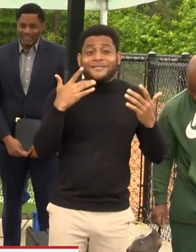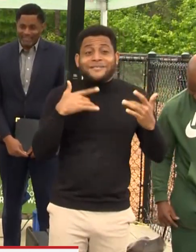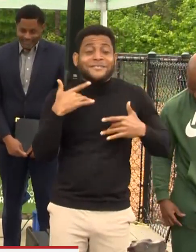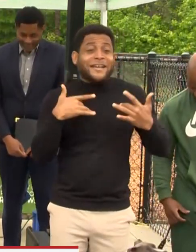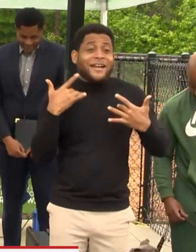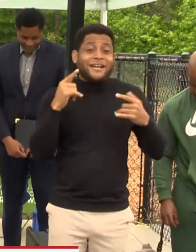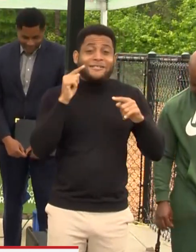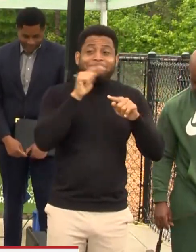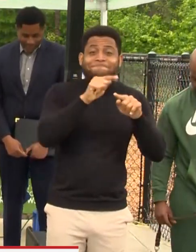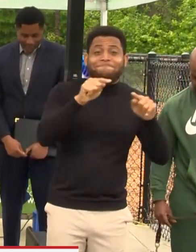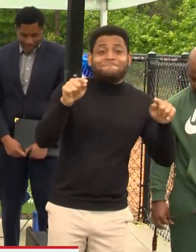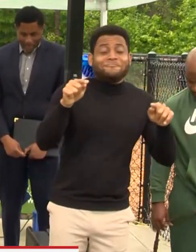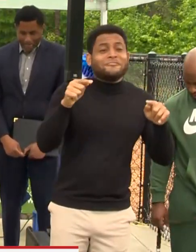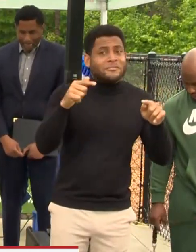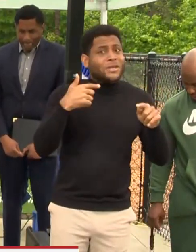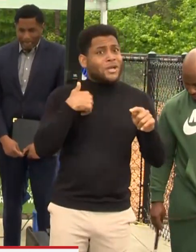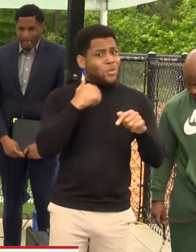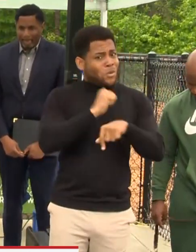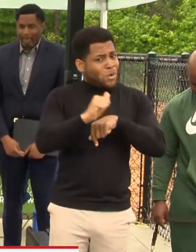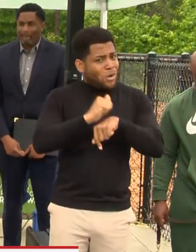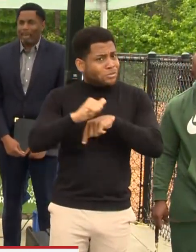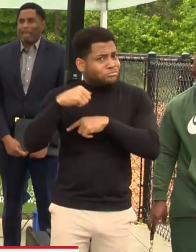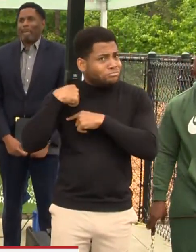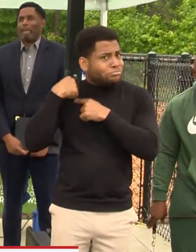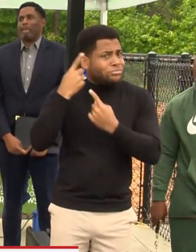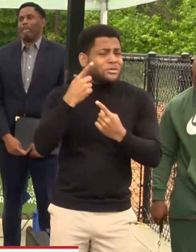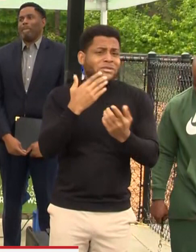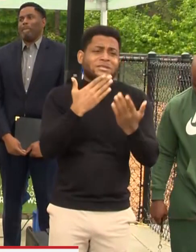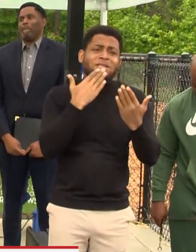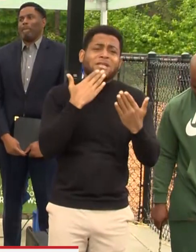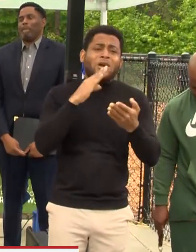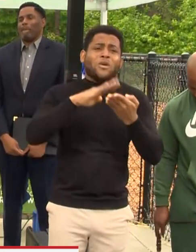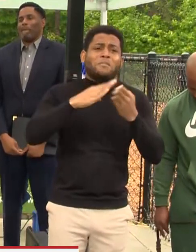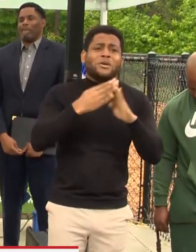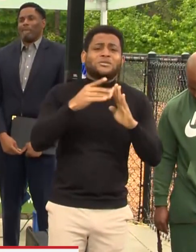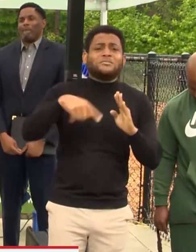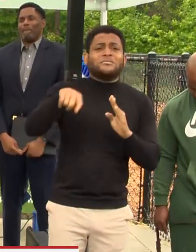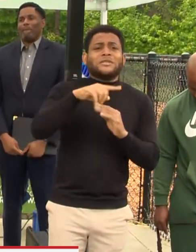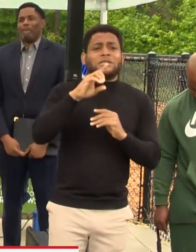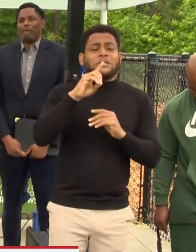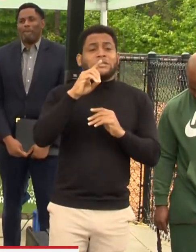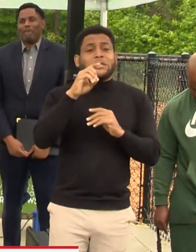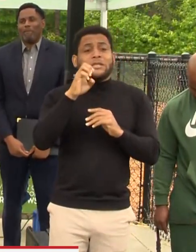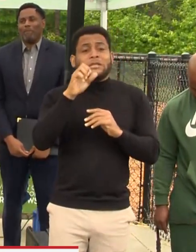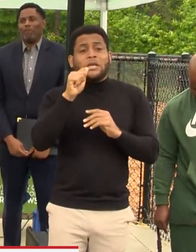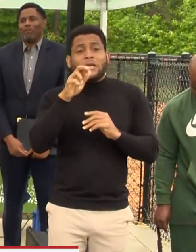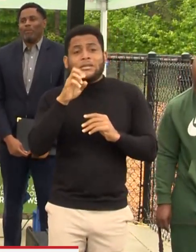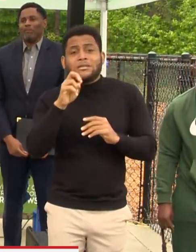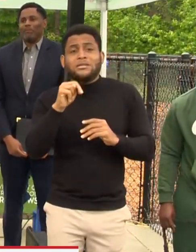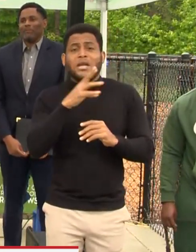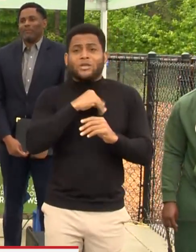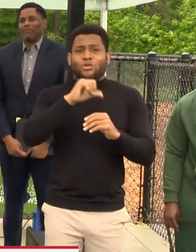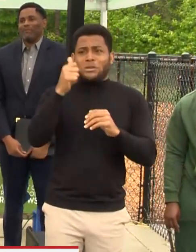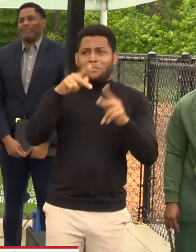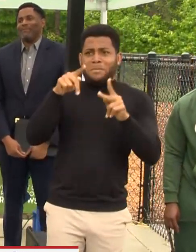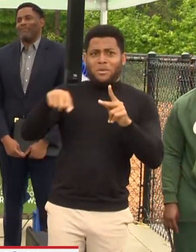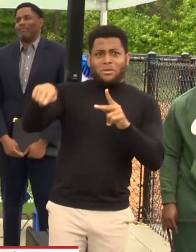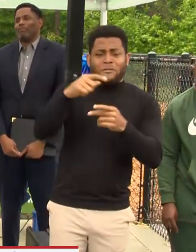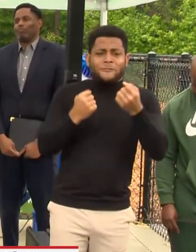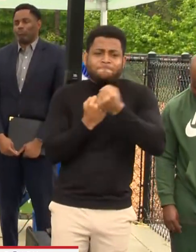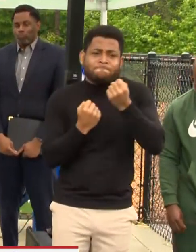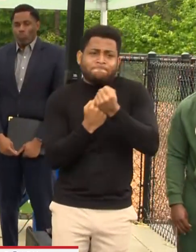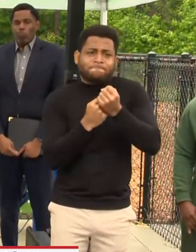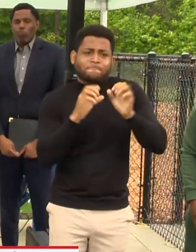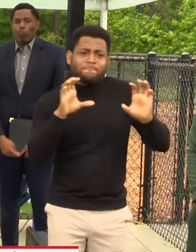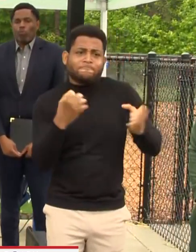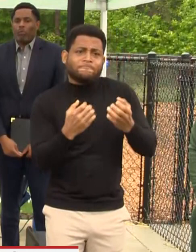Darren and the work of the folks in the community who have been pushing and advocating. I don't even know how many emails have been sent, how many phone calls